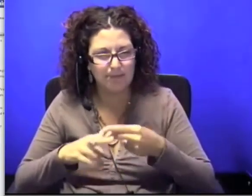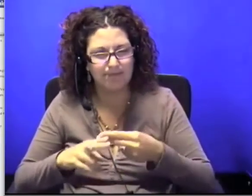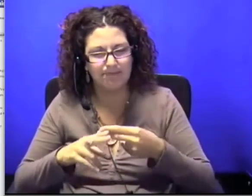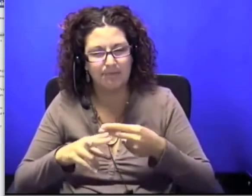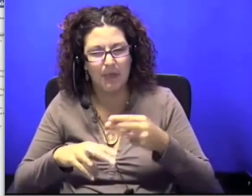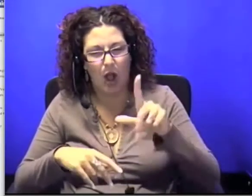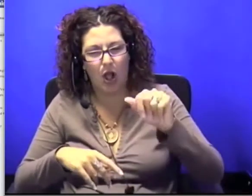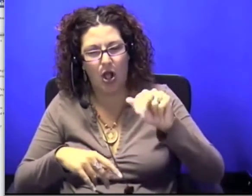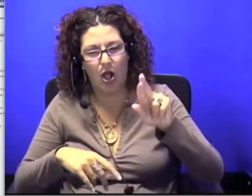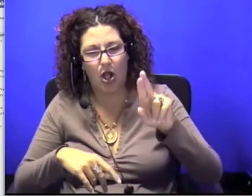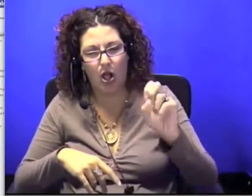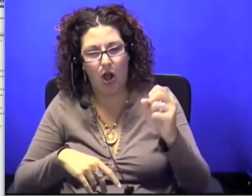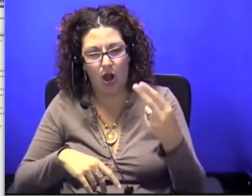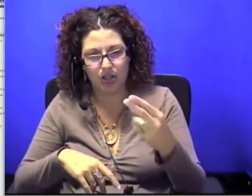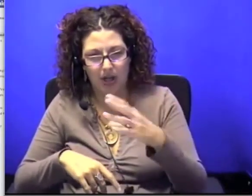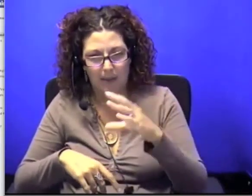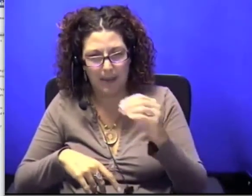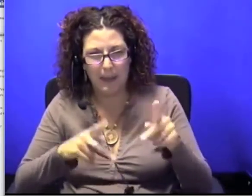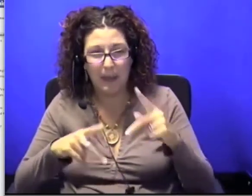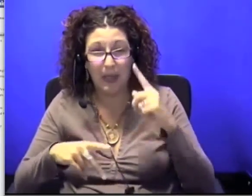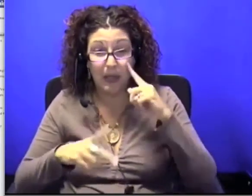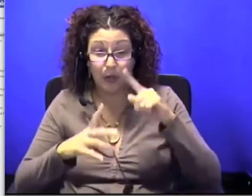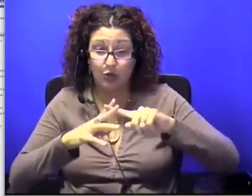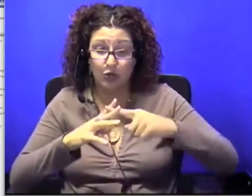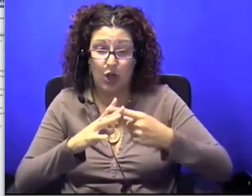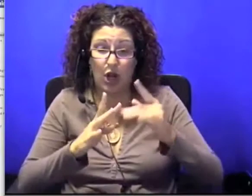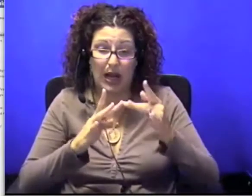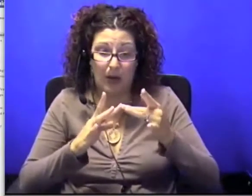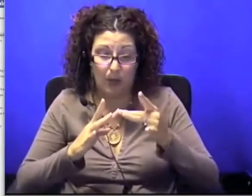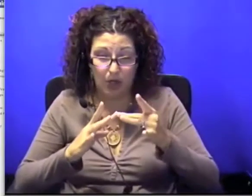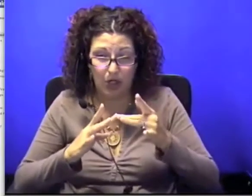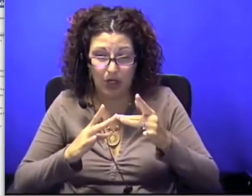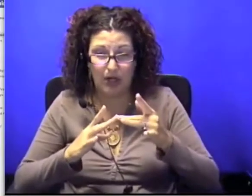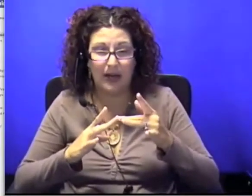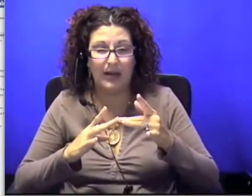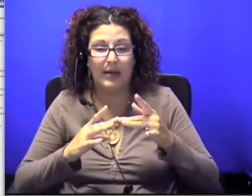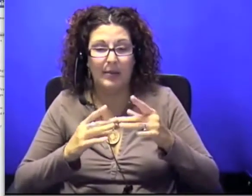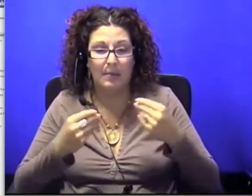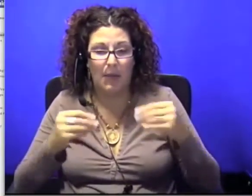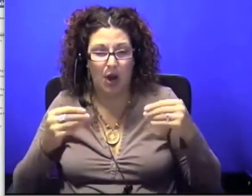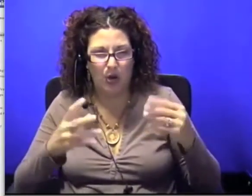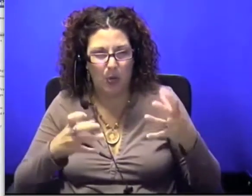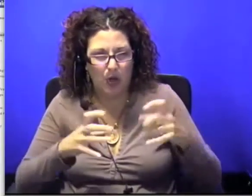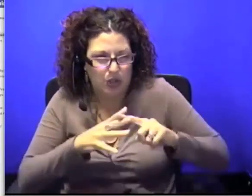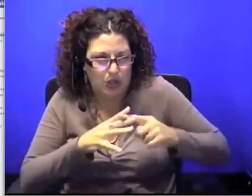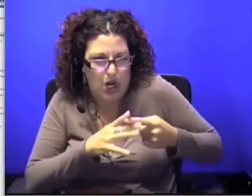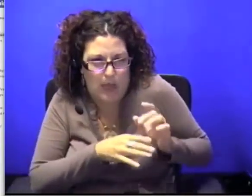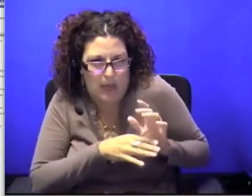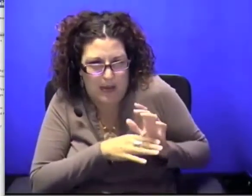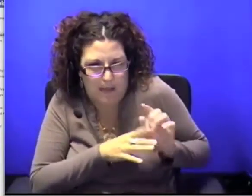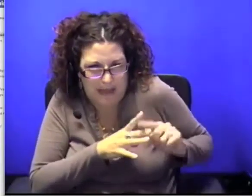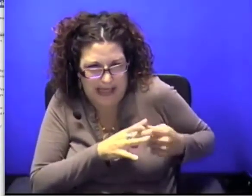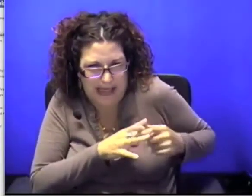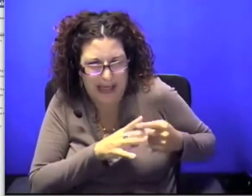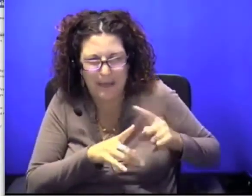words, most people think when you get started in network marketing, you want to get in at the very beginning, but that's also very